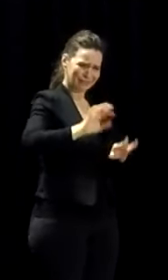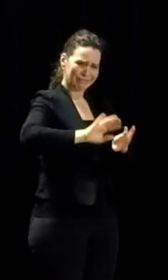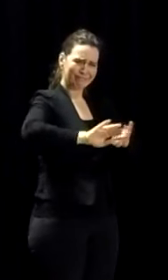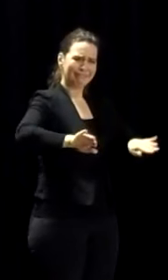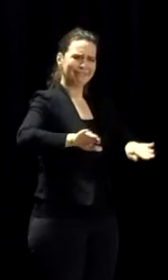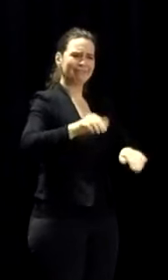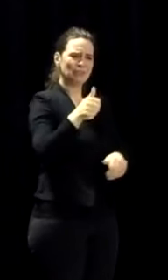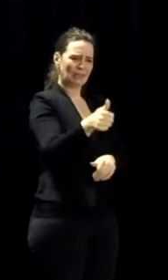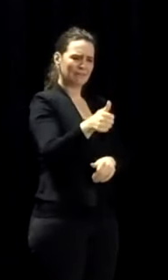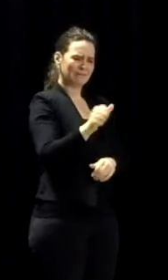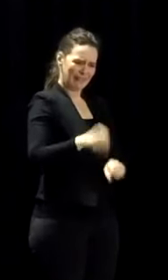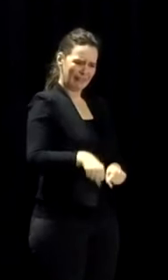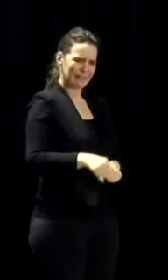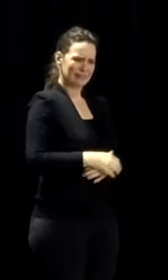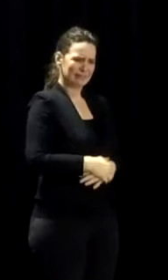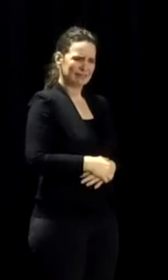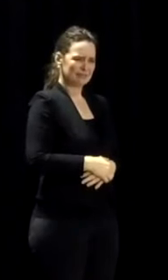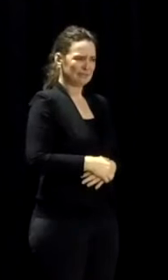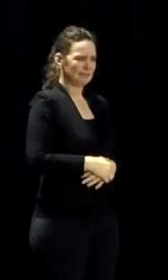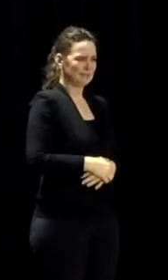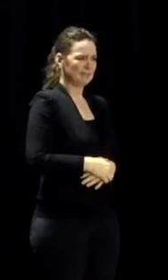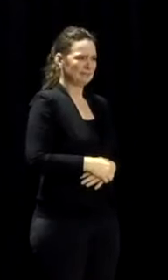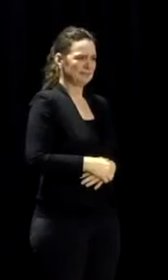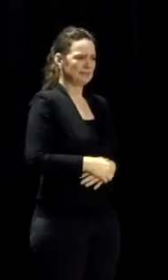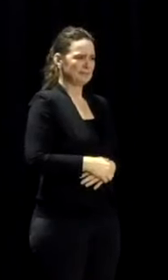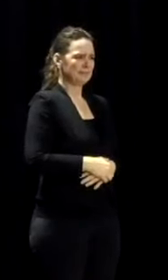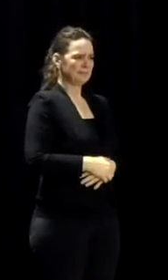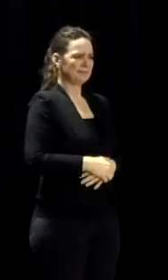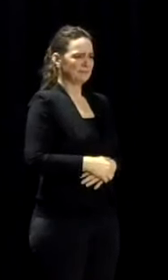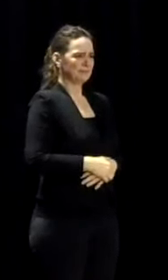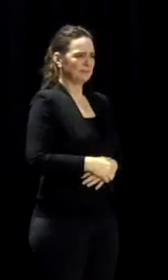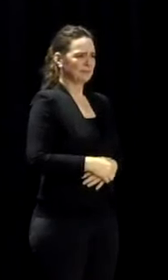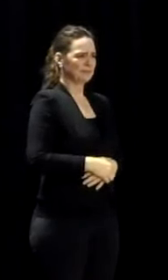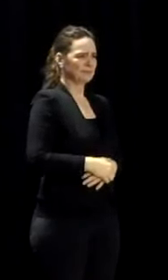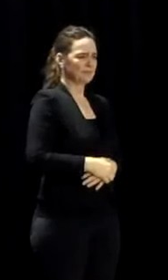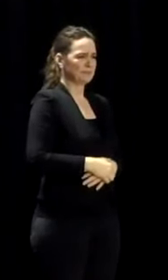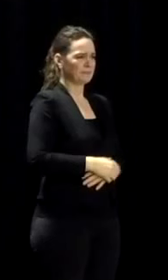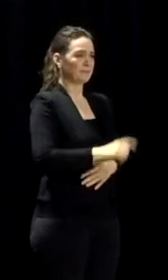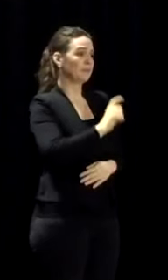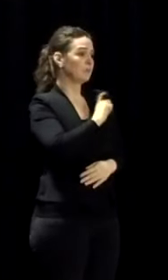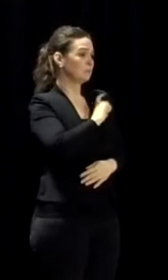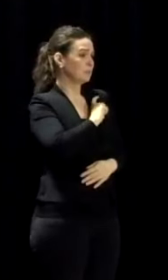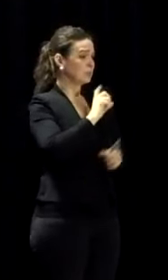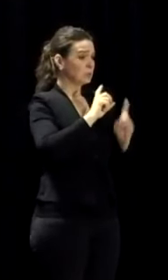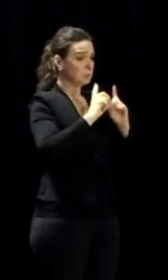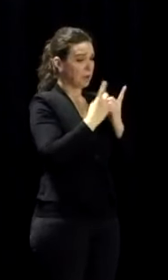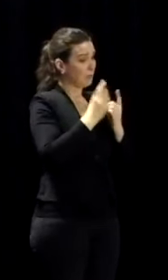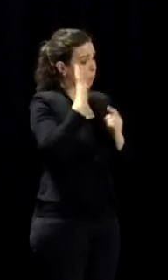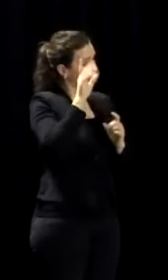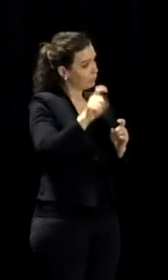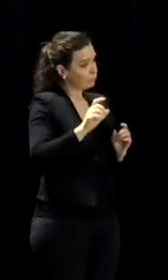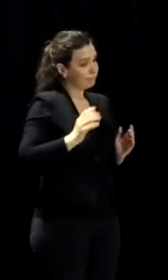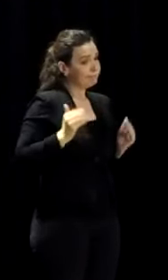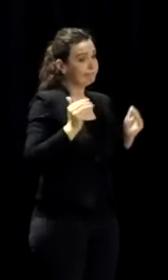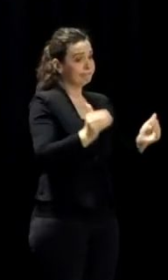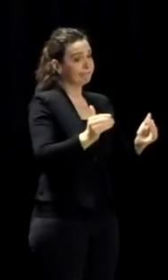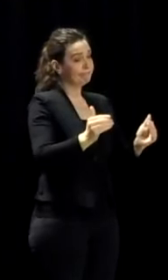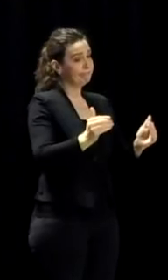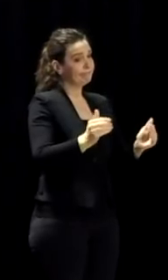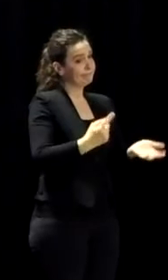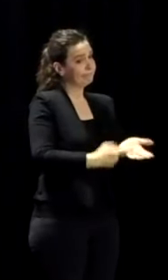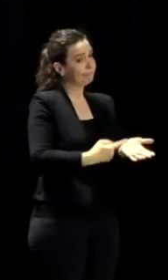to follow the rules. If it comes to that, the police department's prepared to go there, but we don't want it to come to that, and we don't think it has